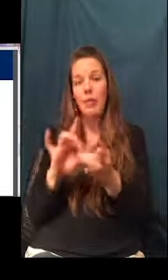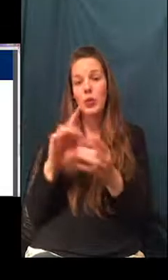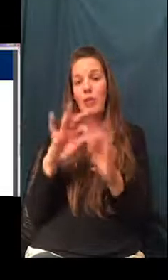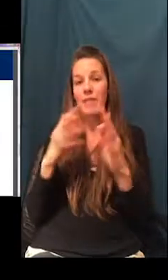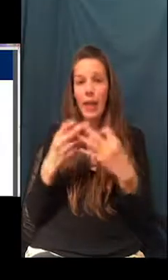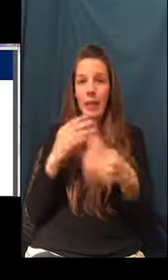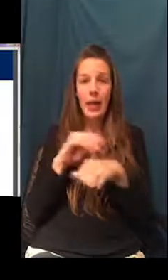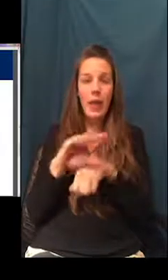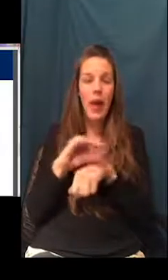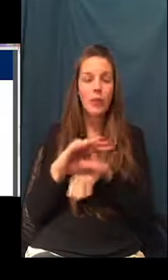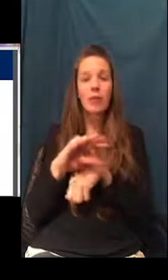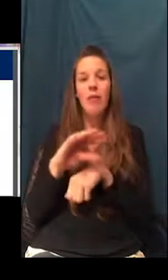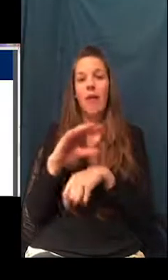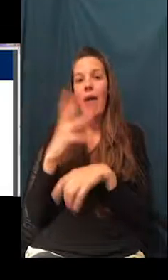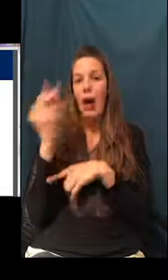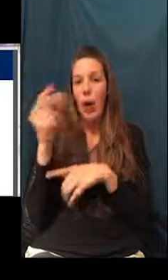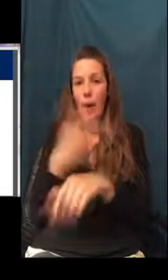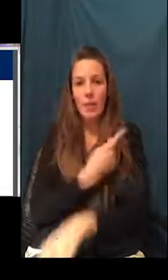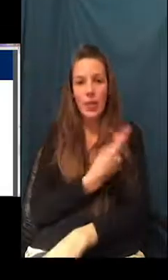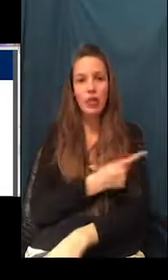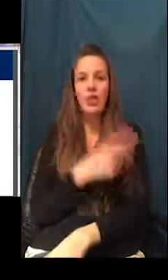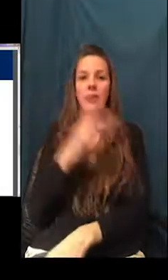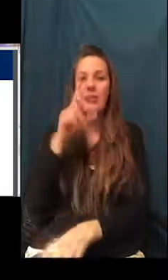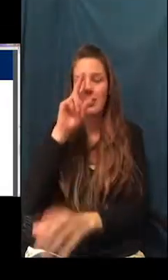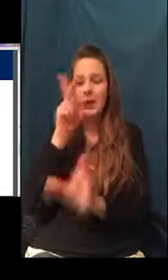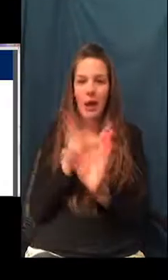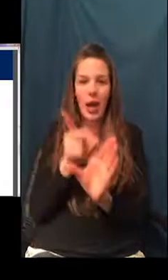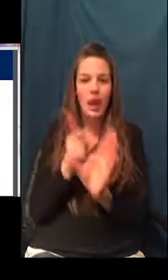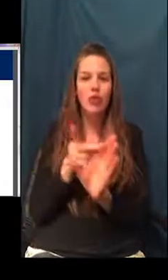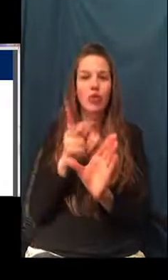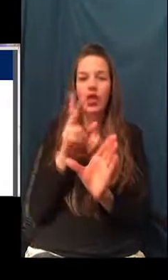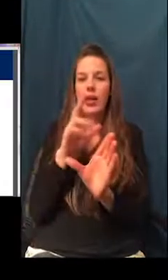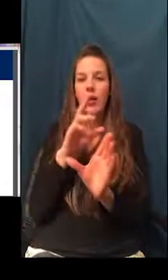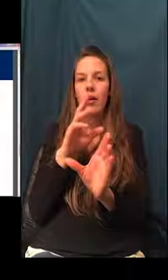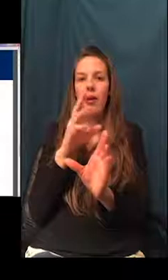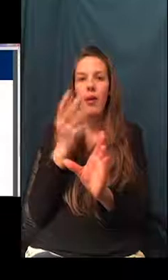family counseling, outpatient psychiatry, and then